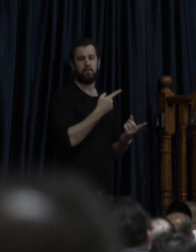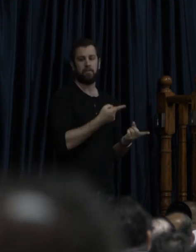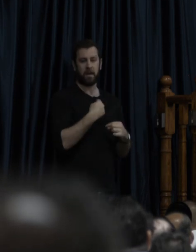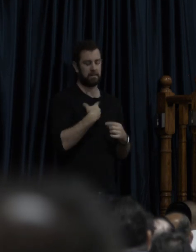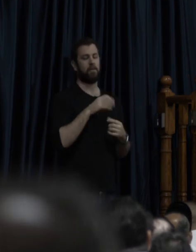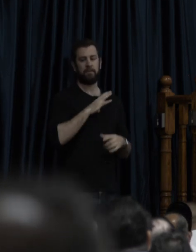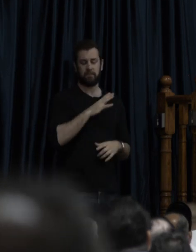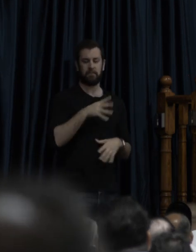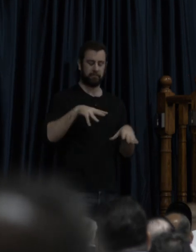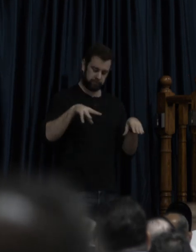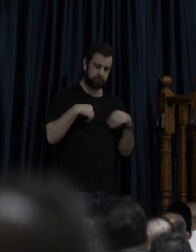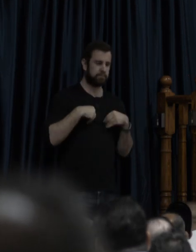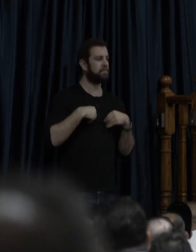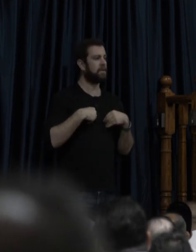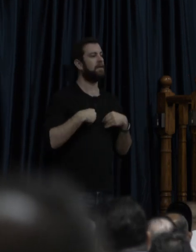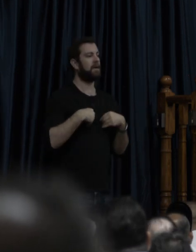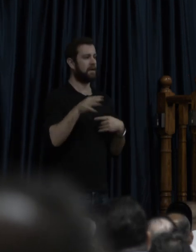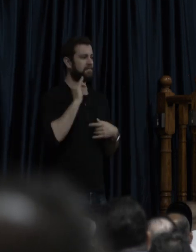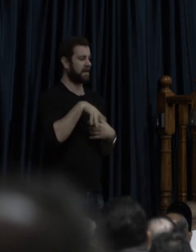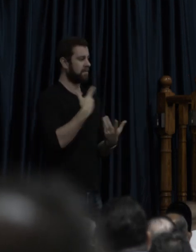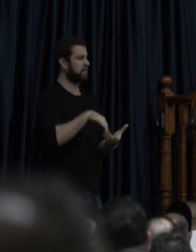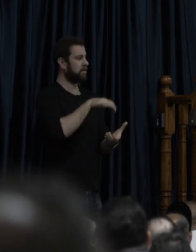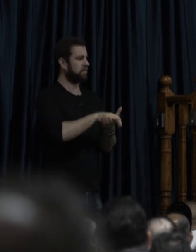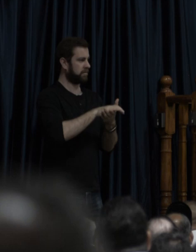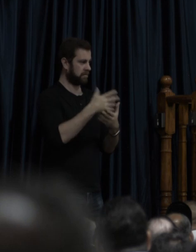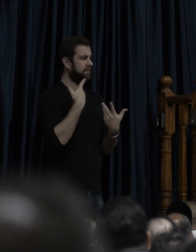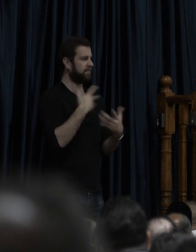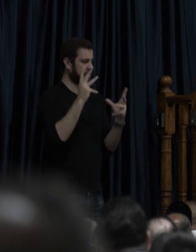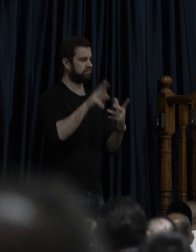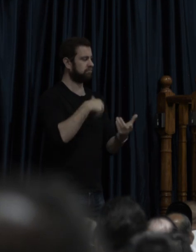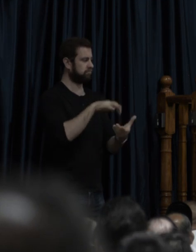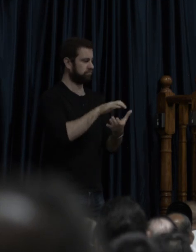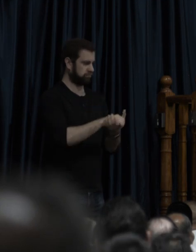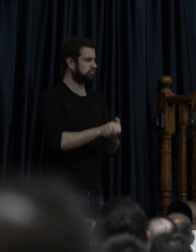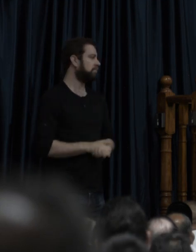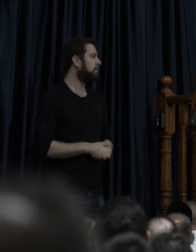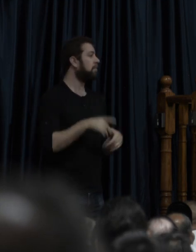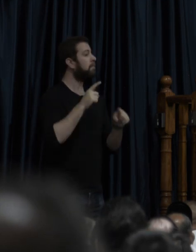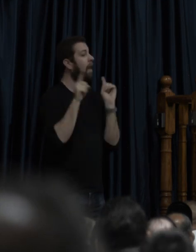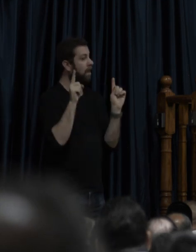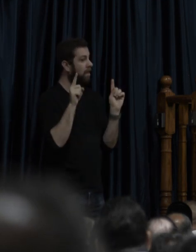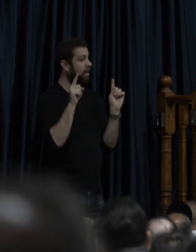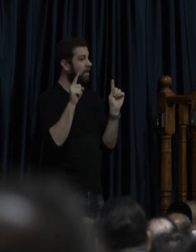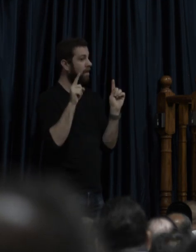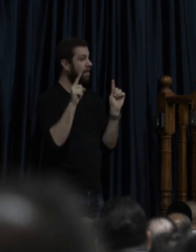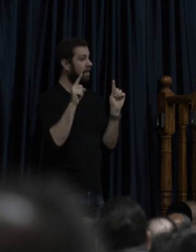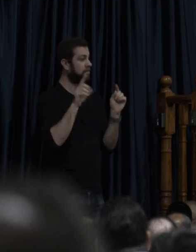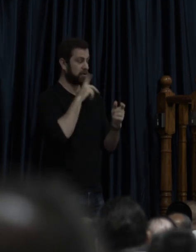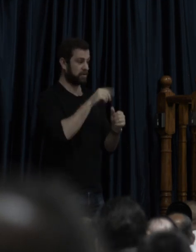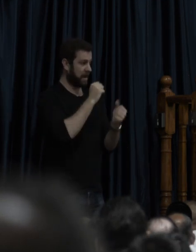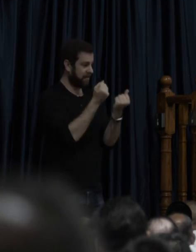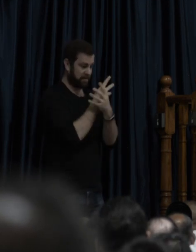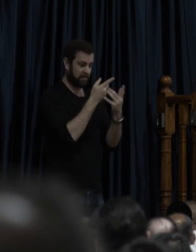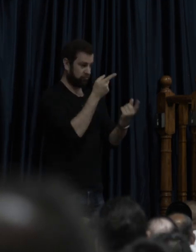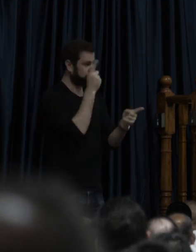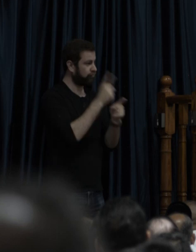the marriage was solemnized. The marriage was solemnized. But just to expedite it,